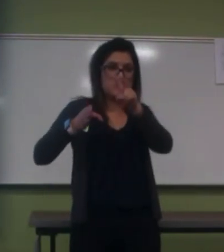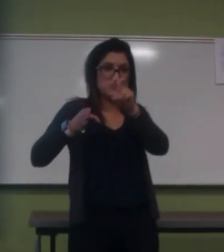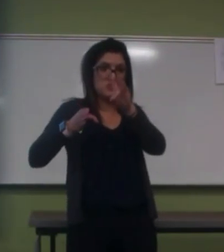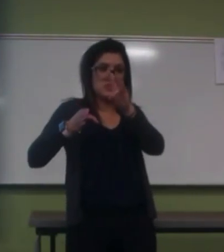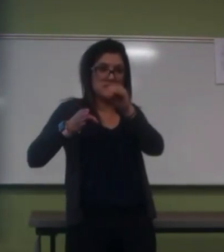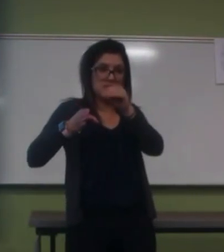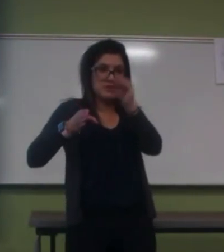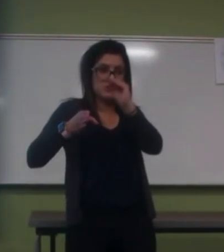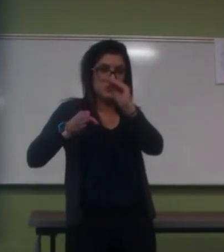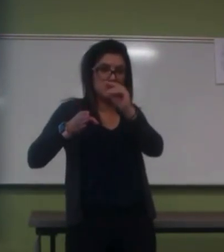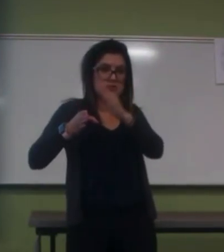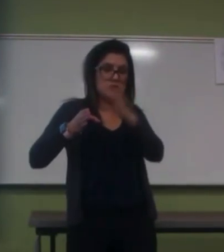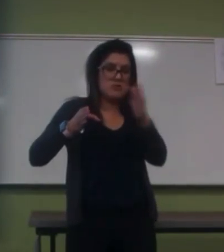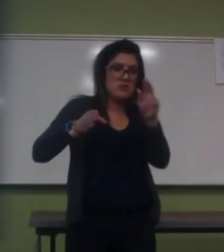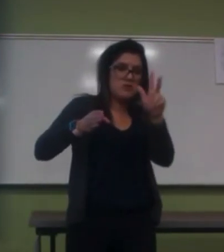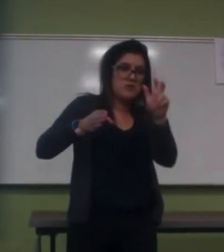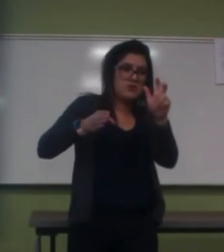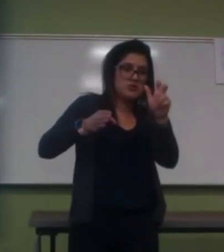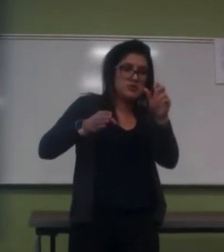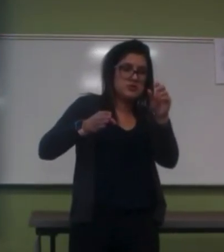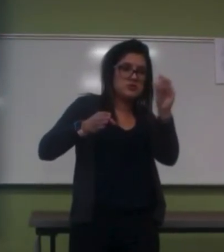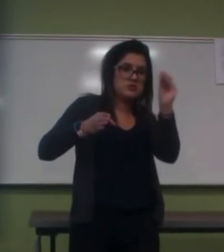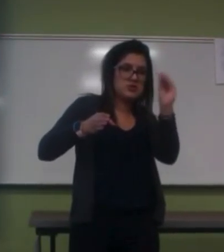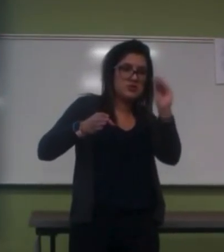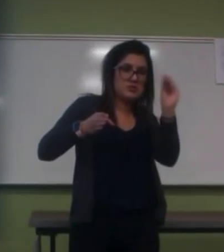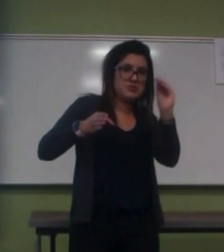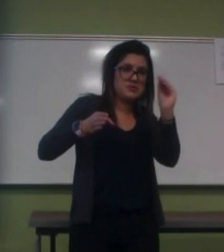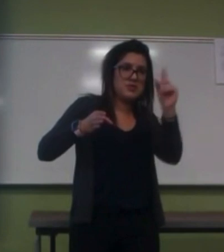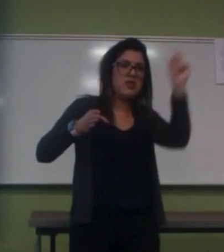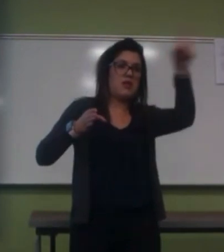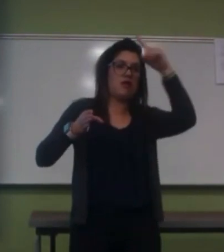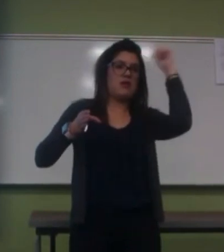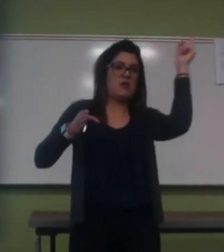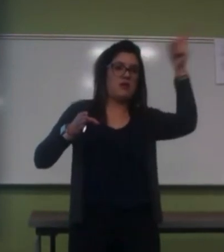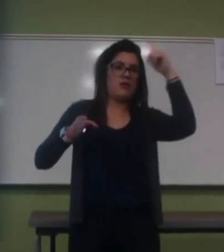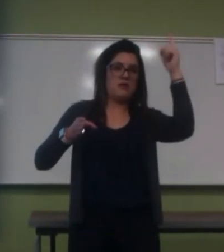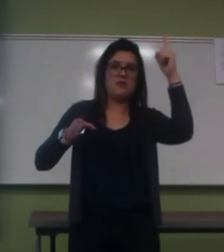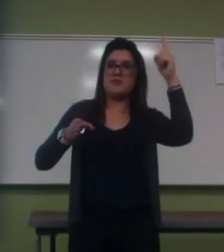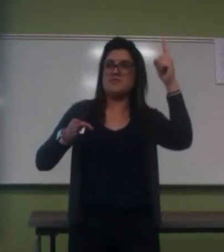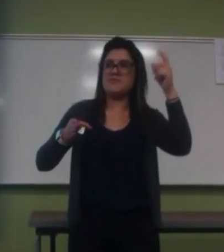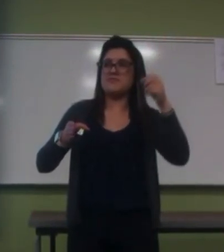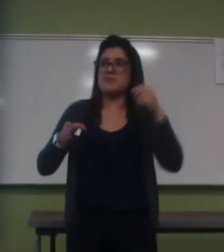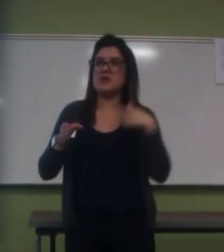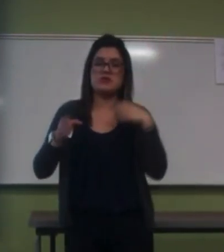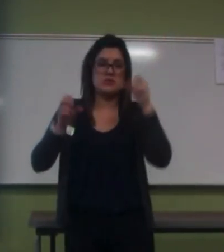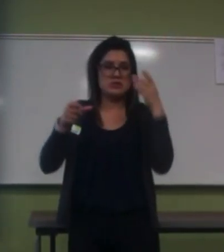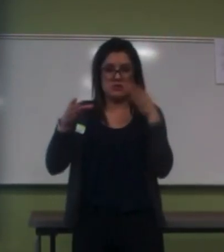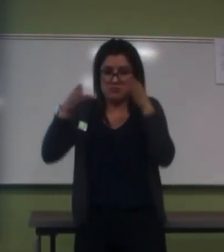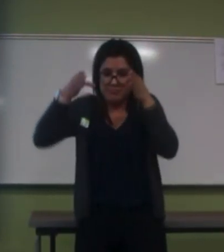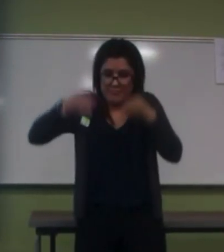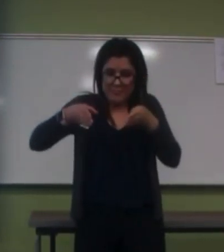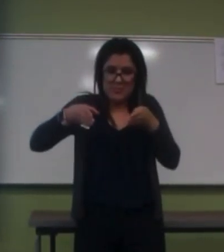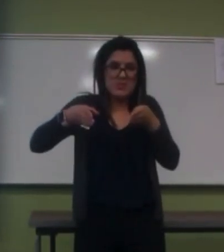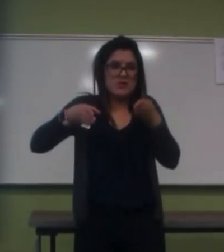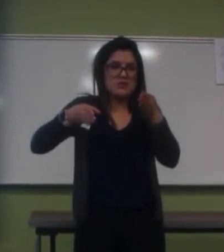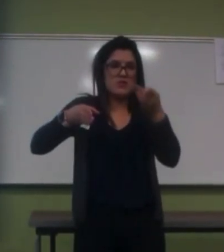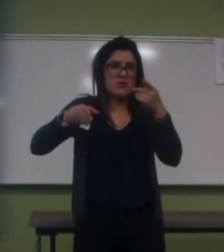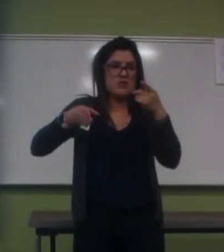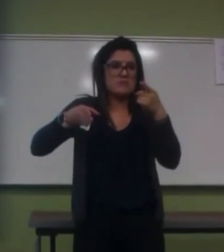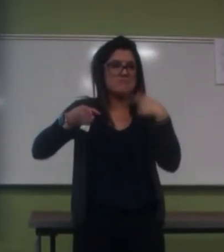to 300 degrees in the night sky. So, that's how long you can see your zodiac sign in the night sky.